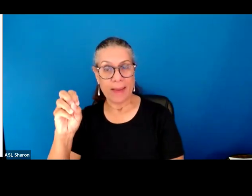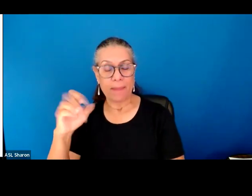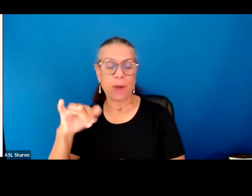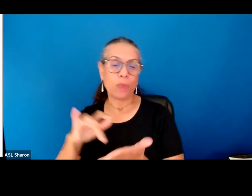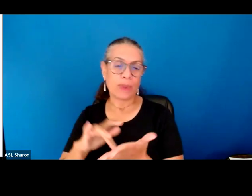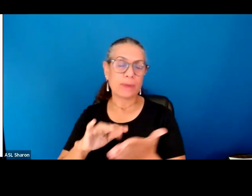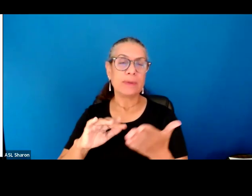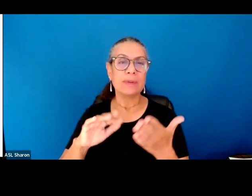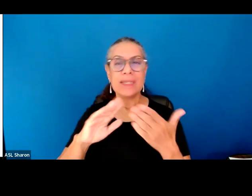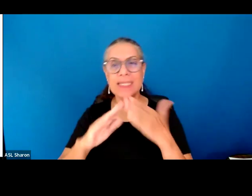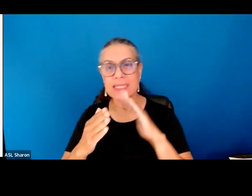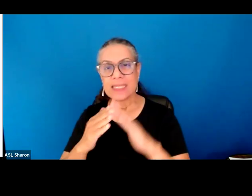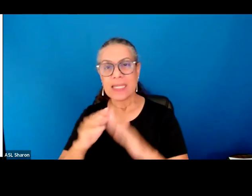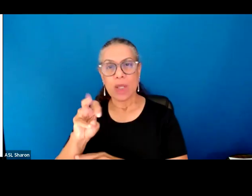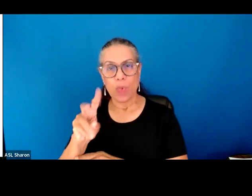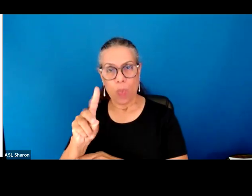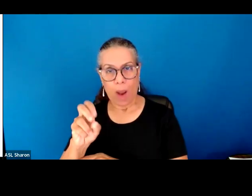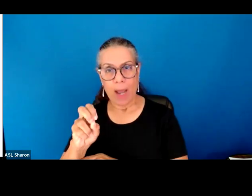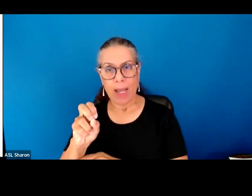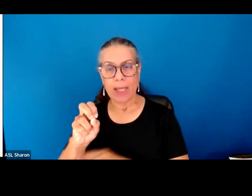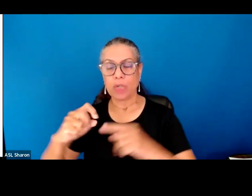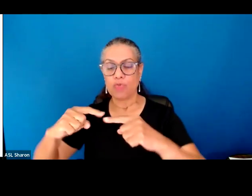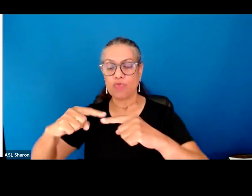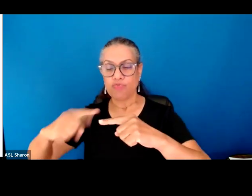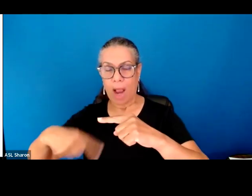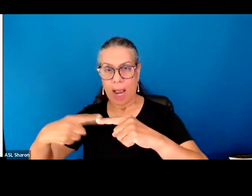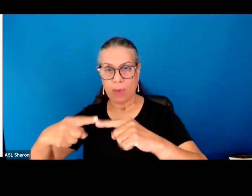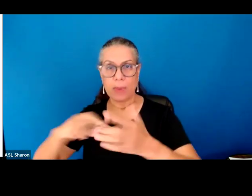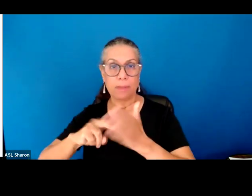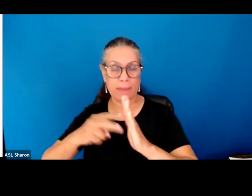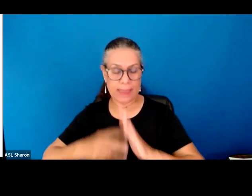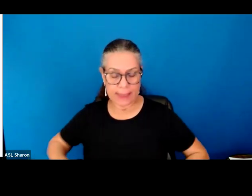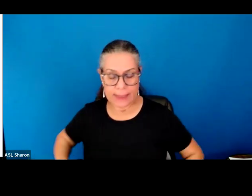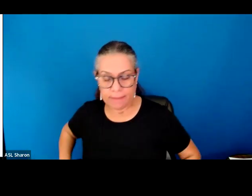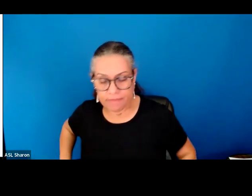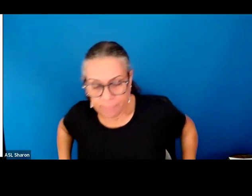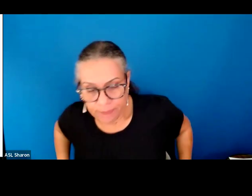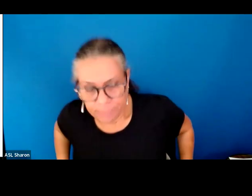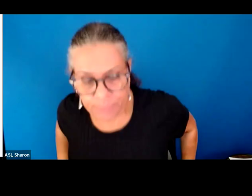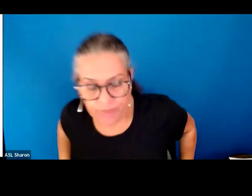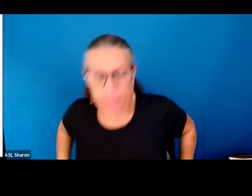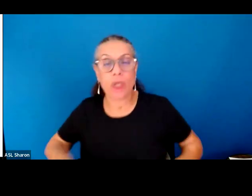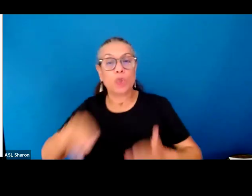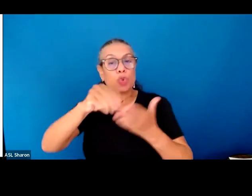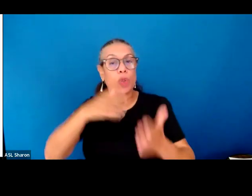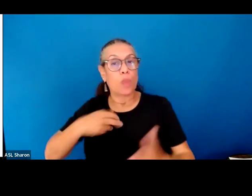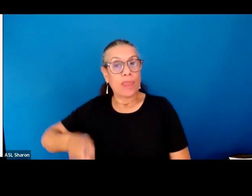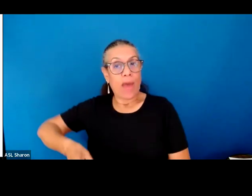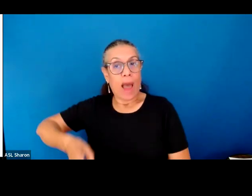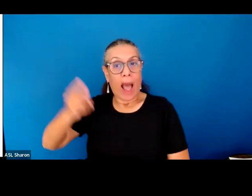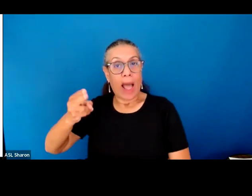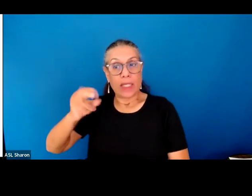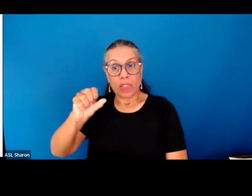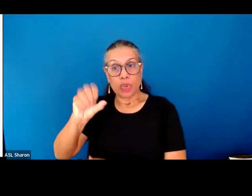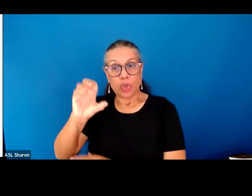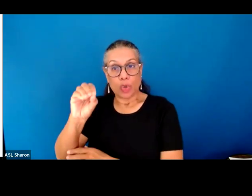round. So as a reminder, a citywide round would be a means to ensure that students with the highest composite scores,